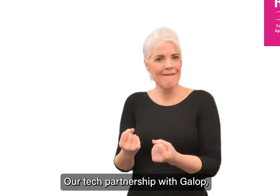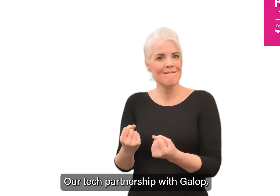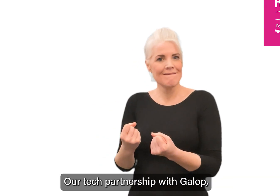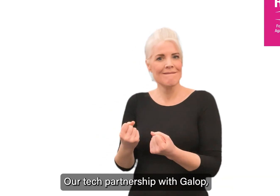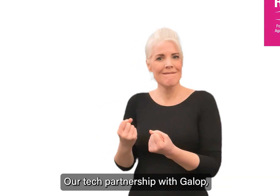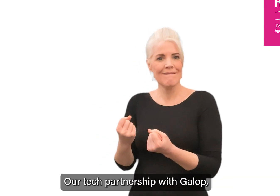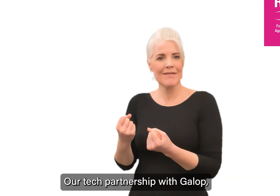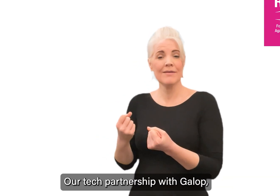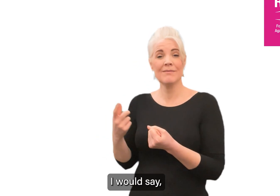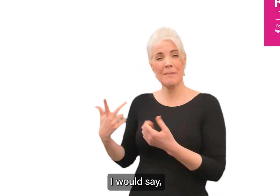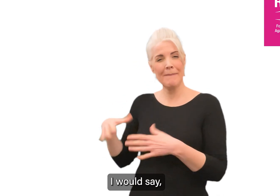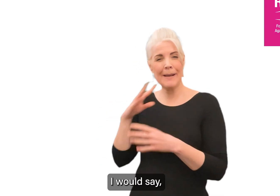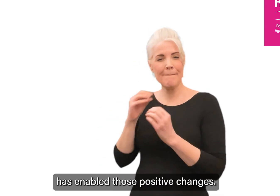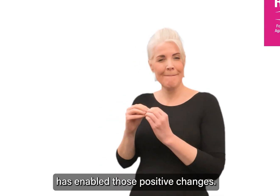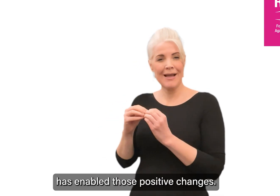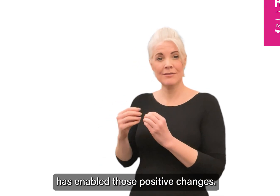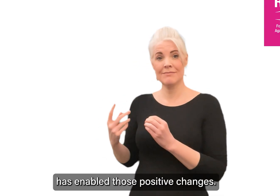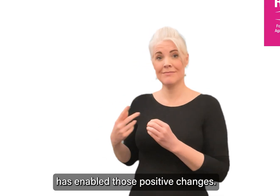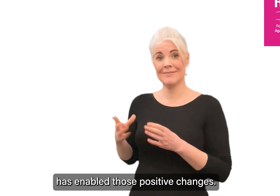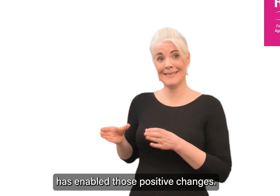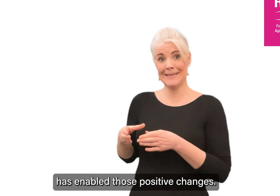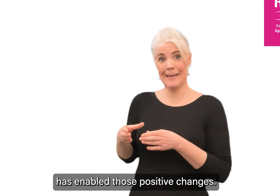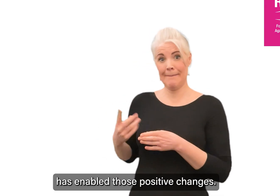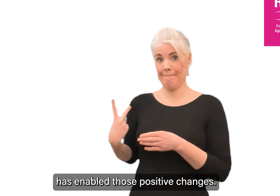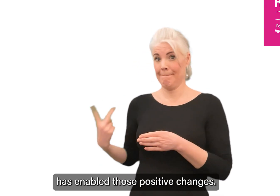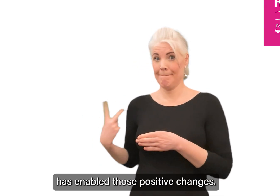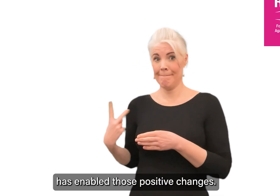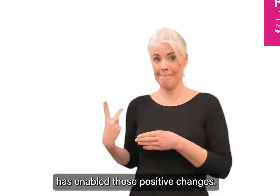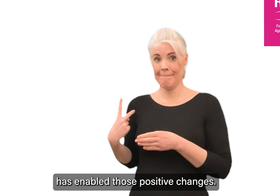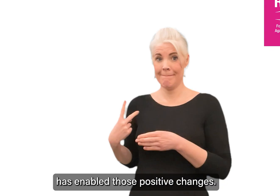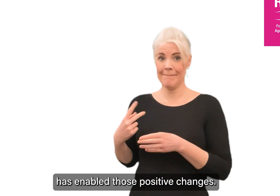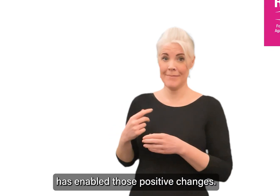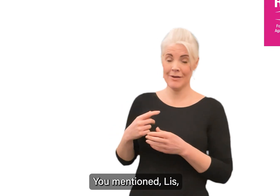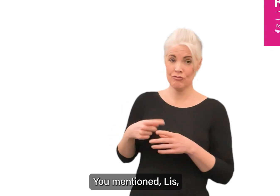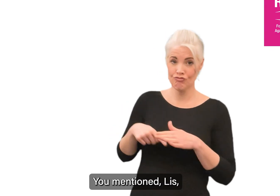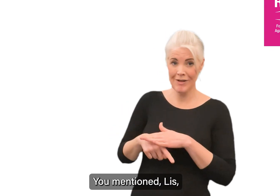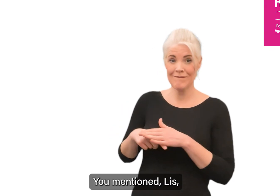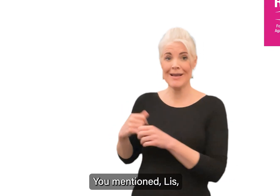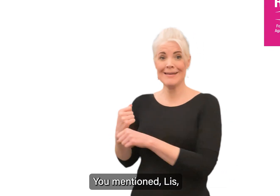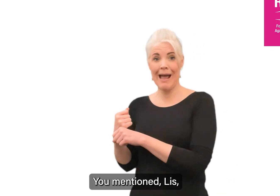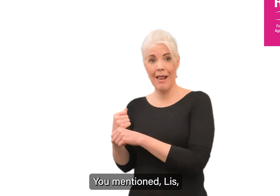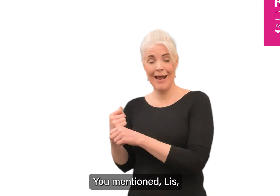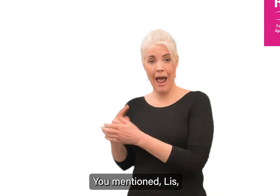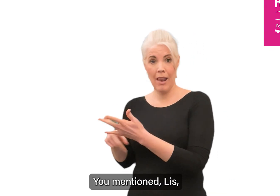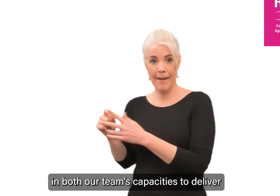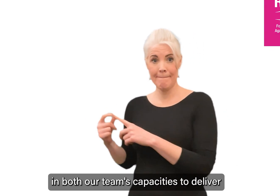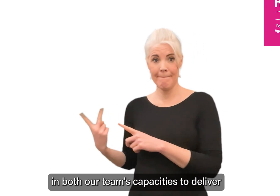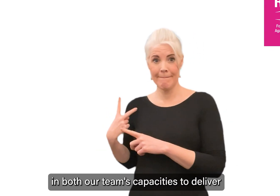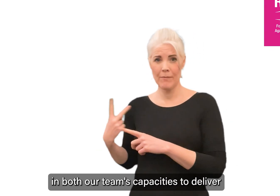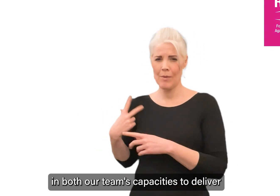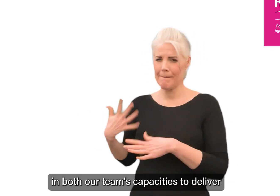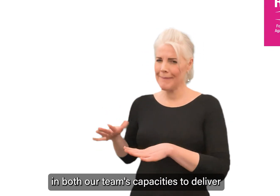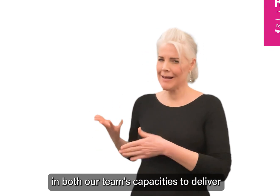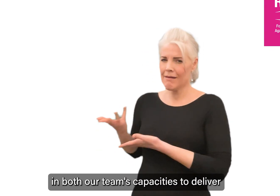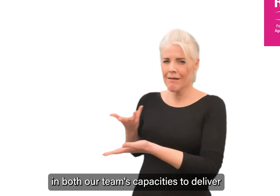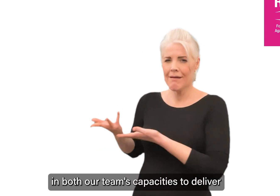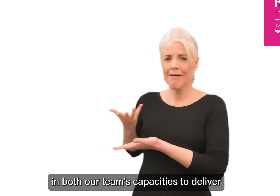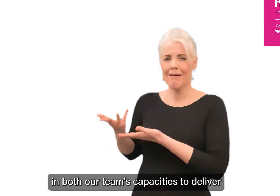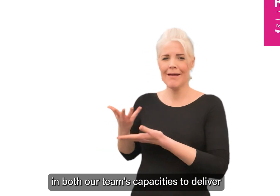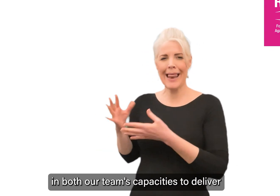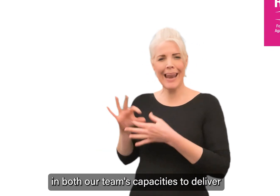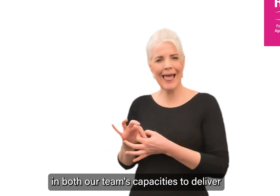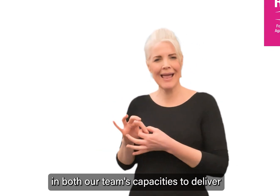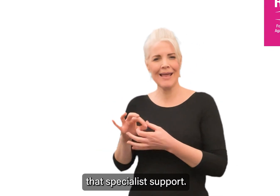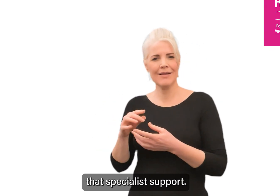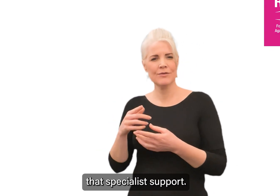tech partnership with Gallup, I would say, has enabled those positive changes you mentioned, Lise, in both our team's